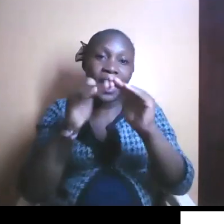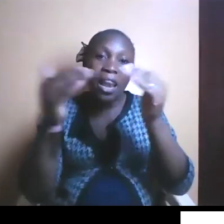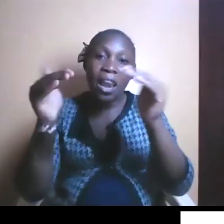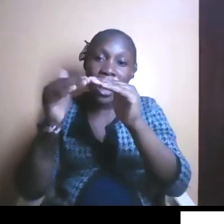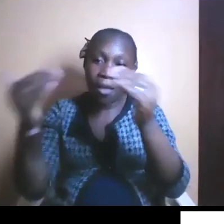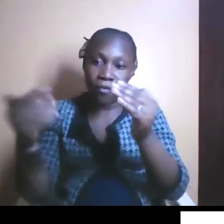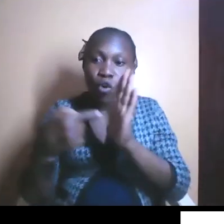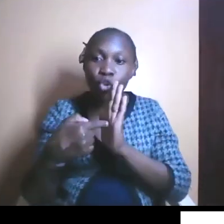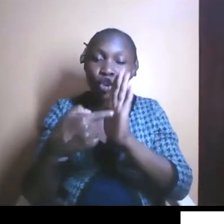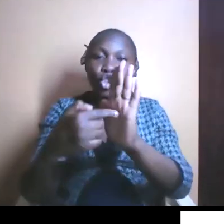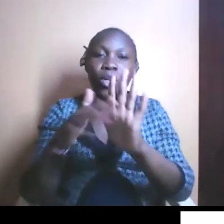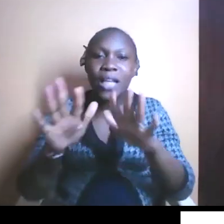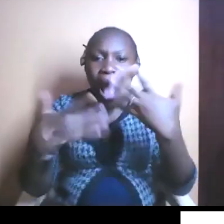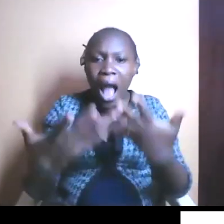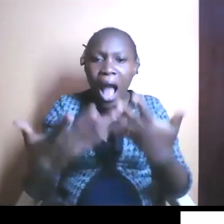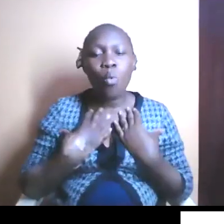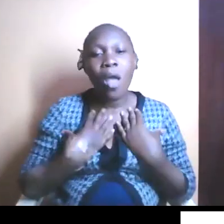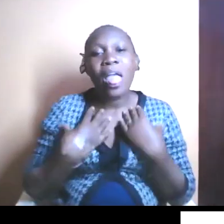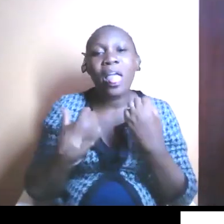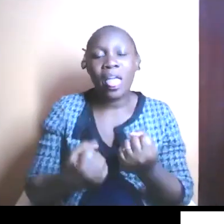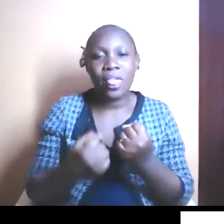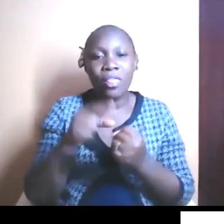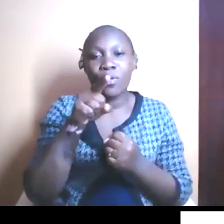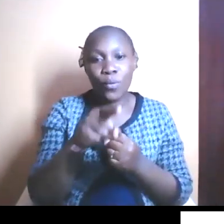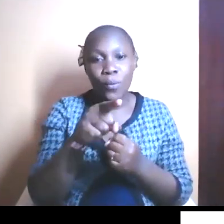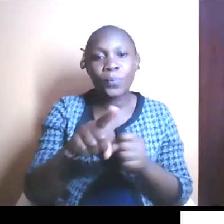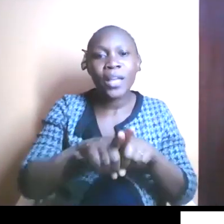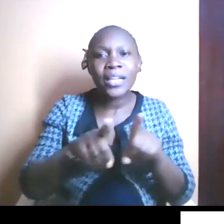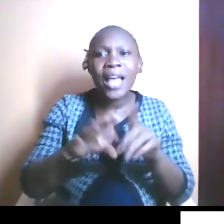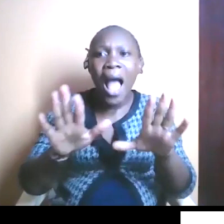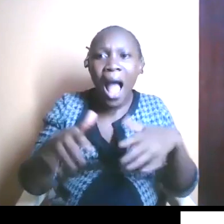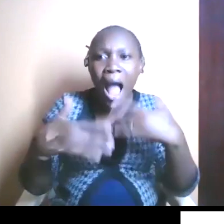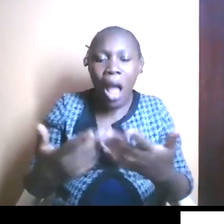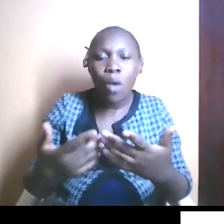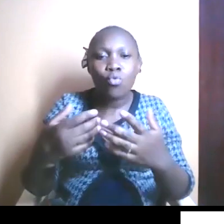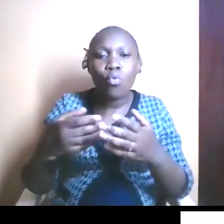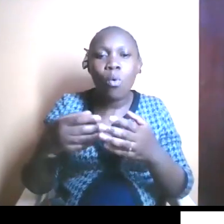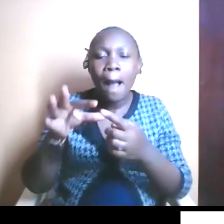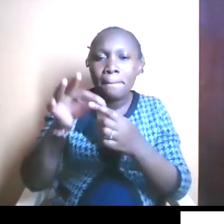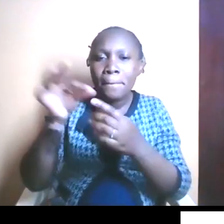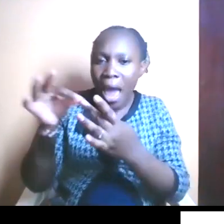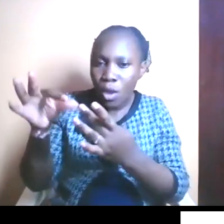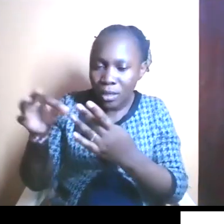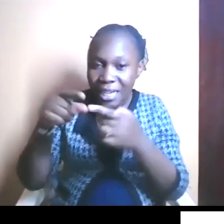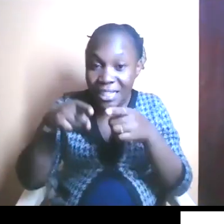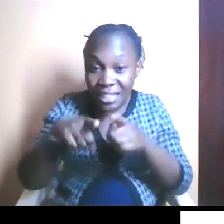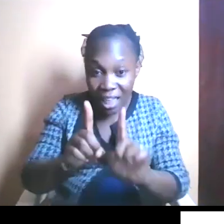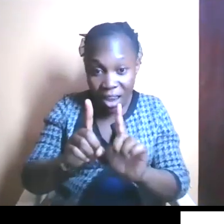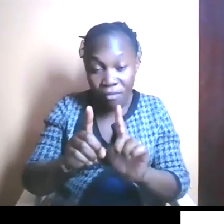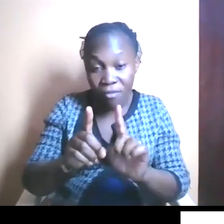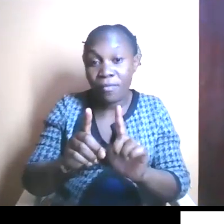are and how much you are prioritizing yourself or not. So while